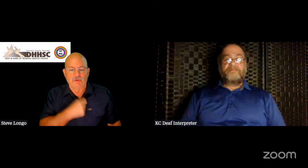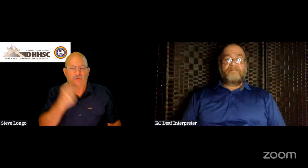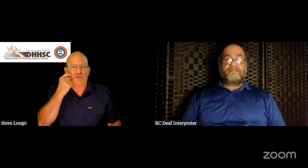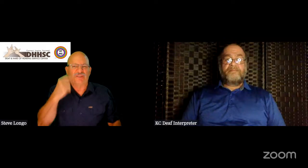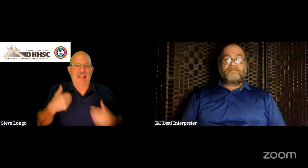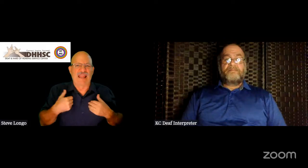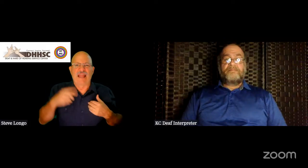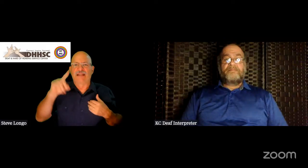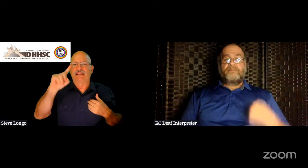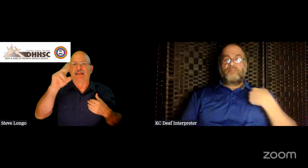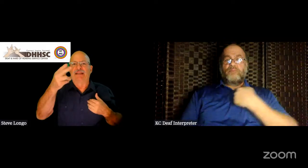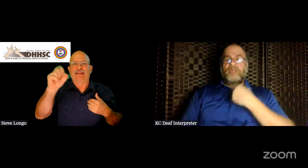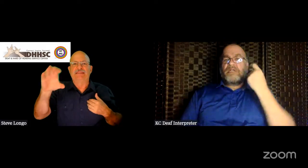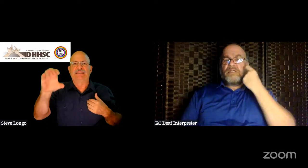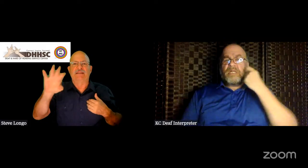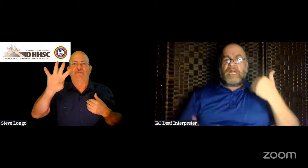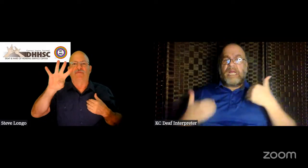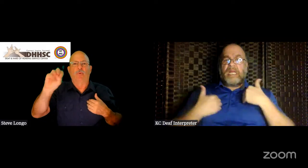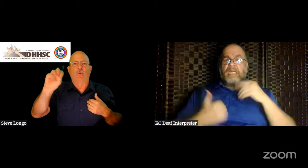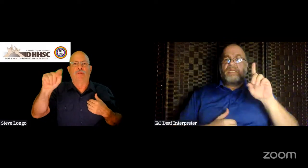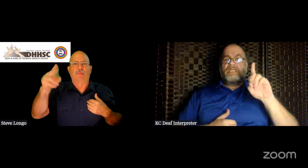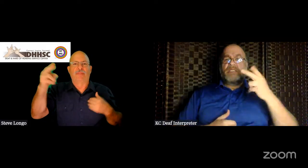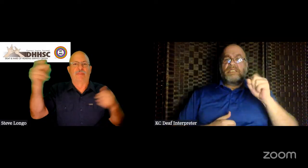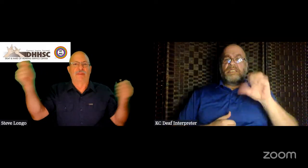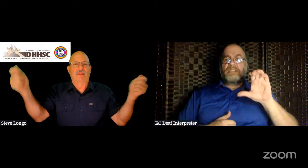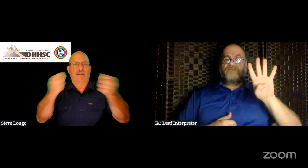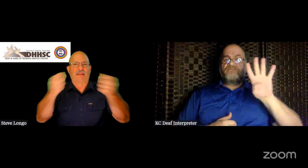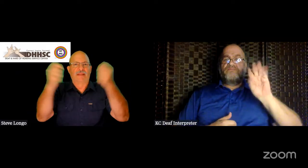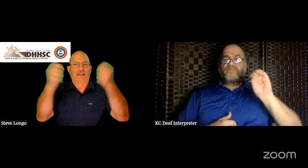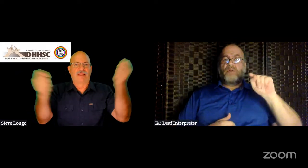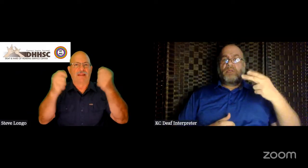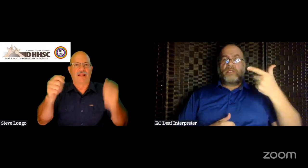Summer doesn't want to leave us, I guess.